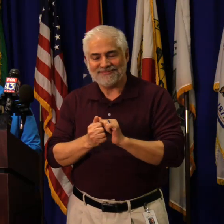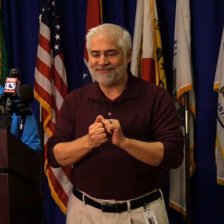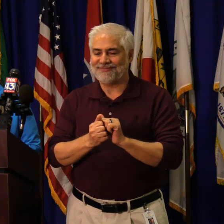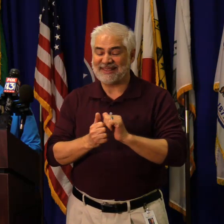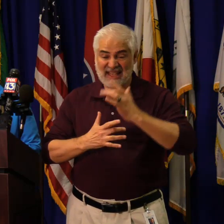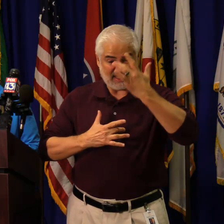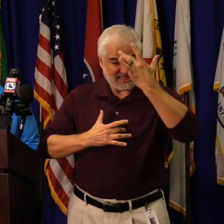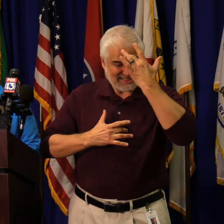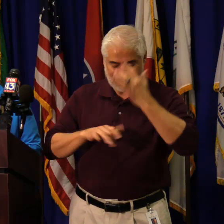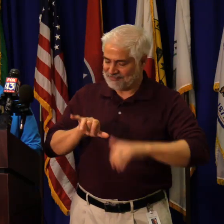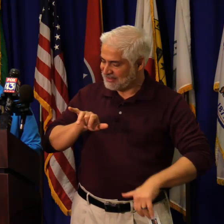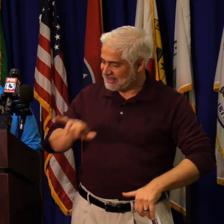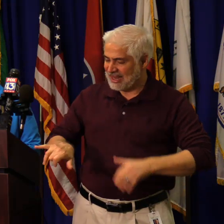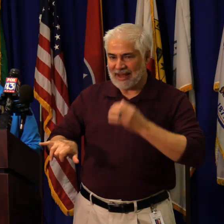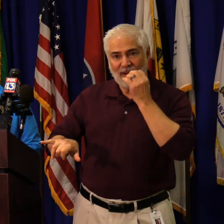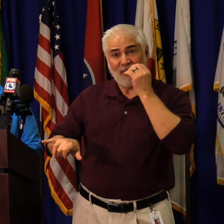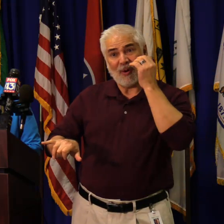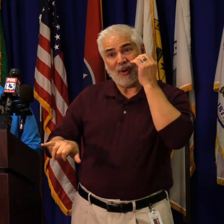if you're ill.